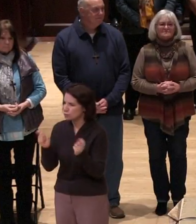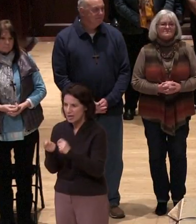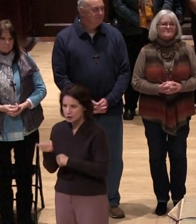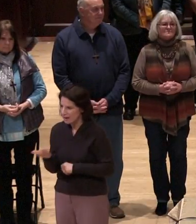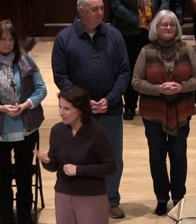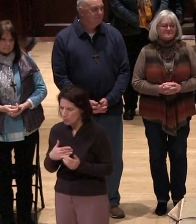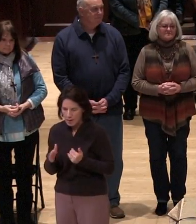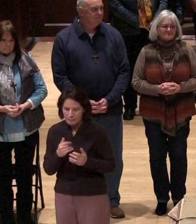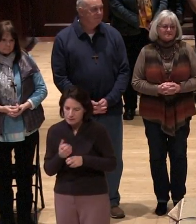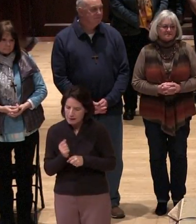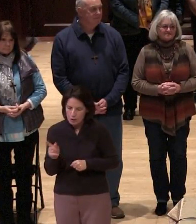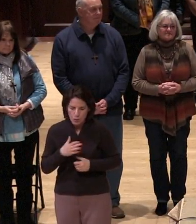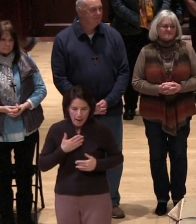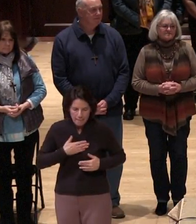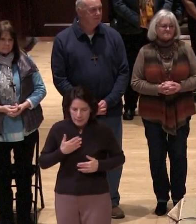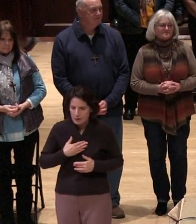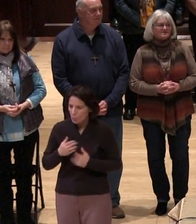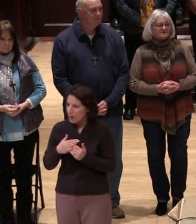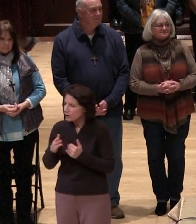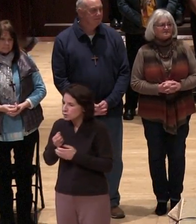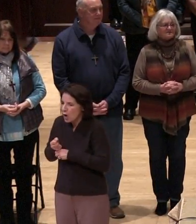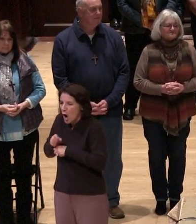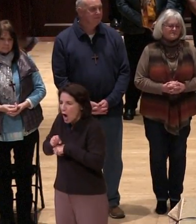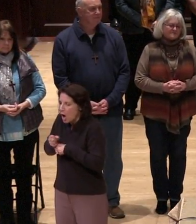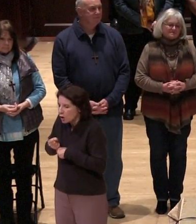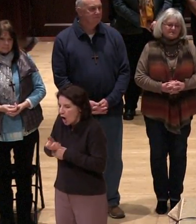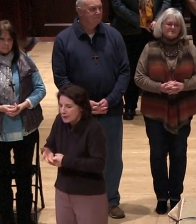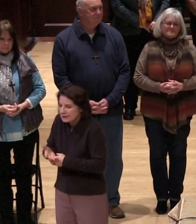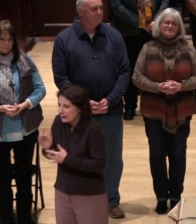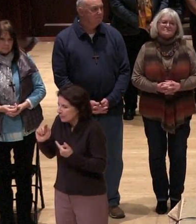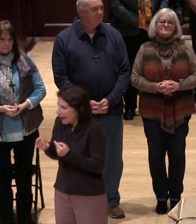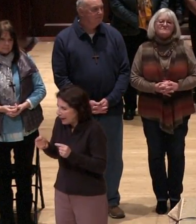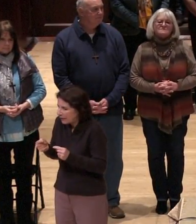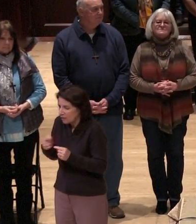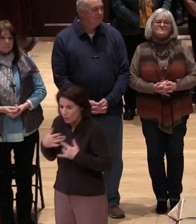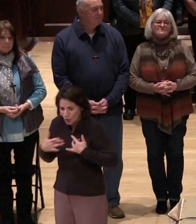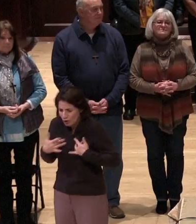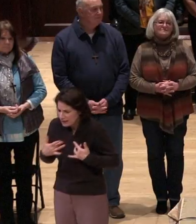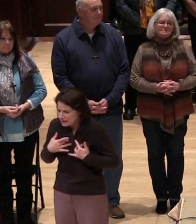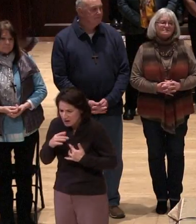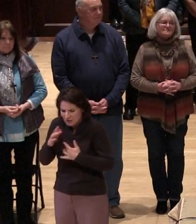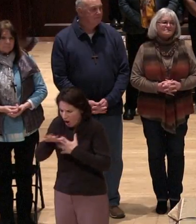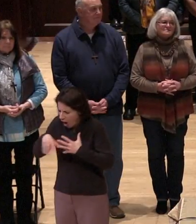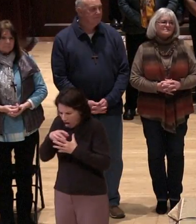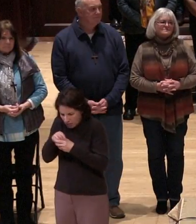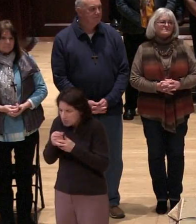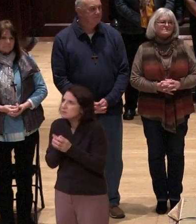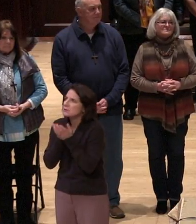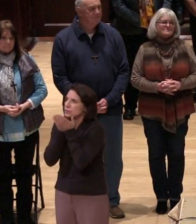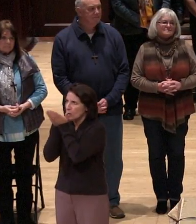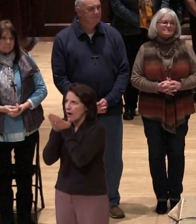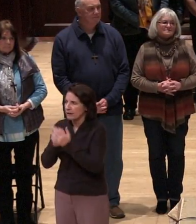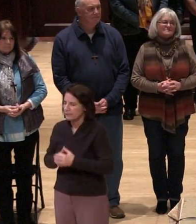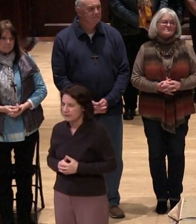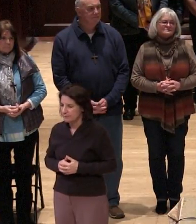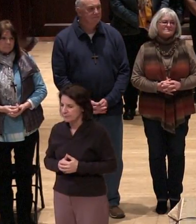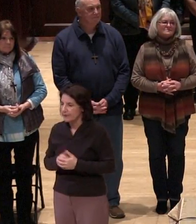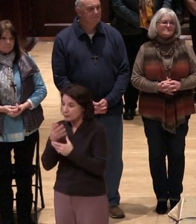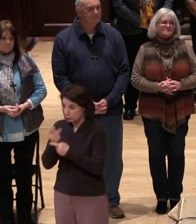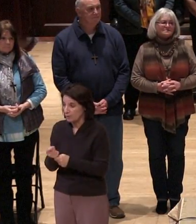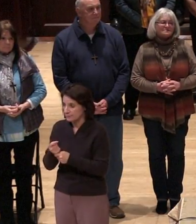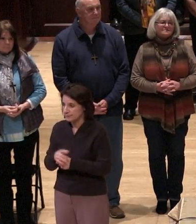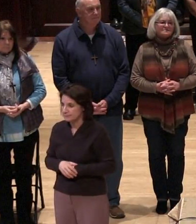making you happy, whatever is causing you pain, whatever you're worried about today, just give it to God and